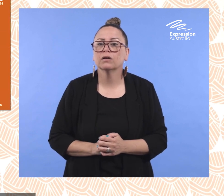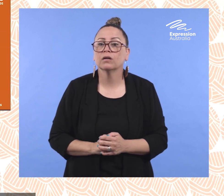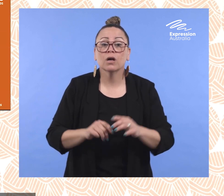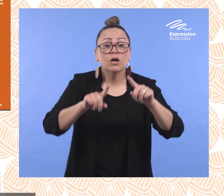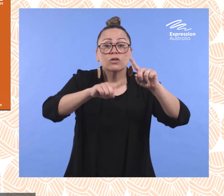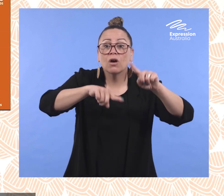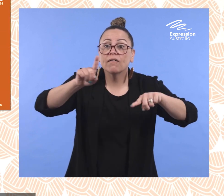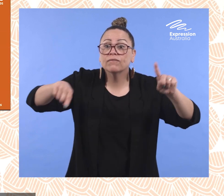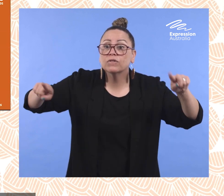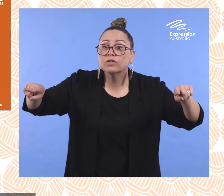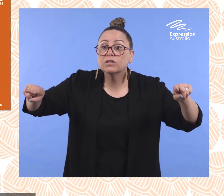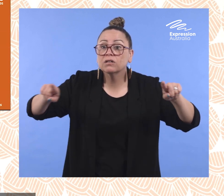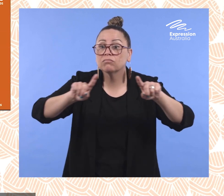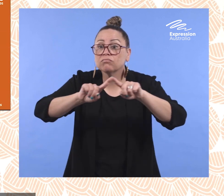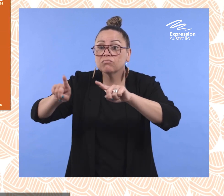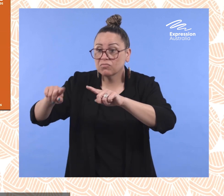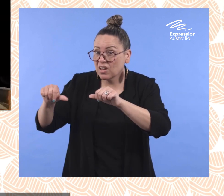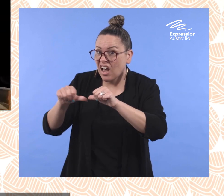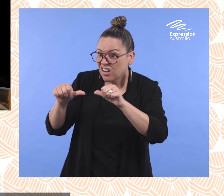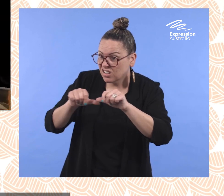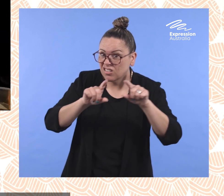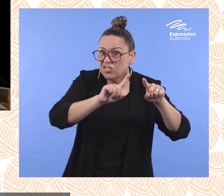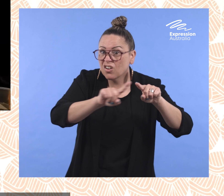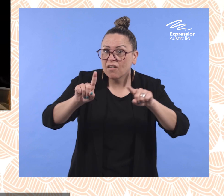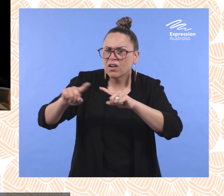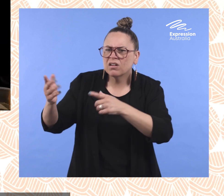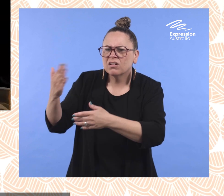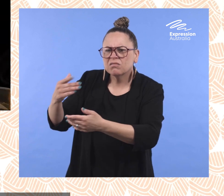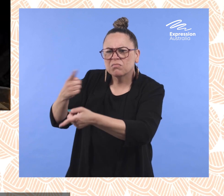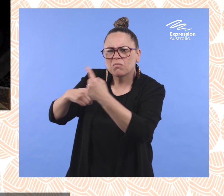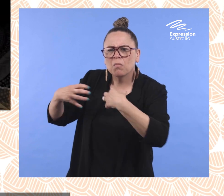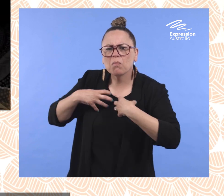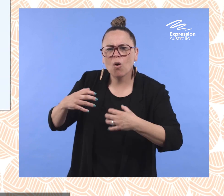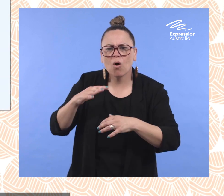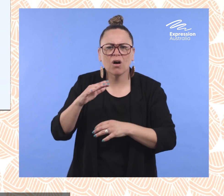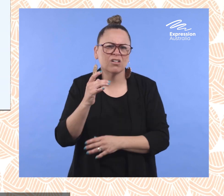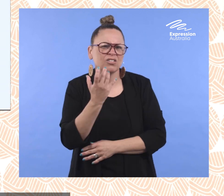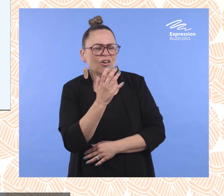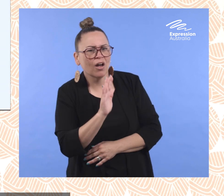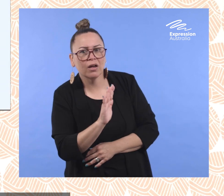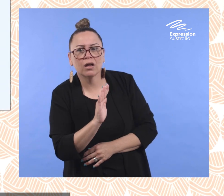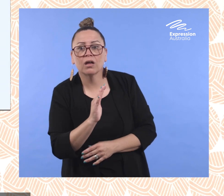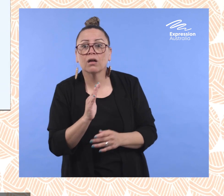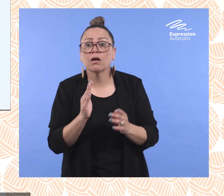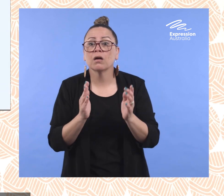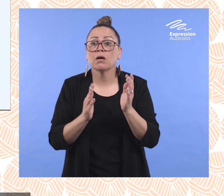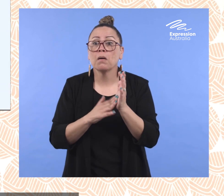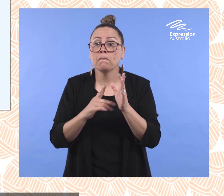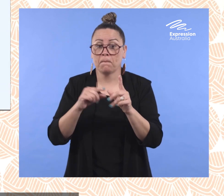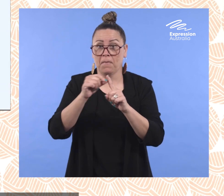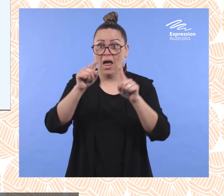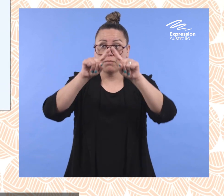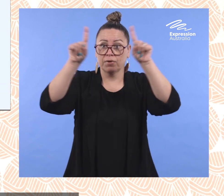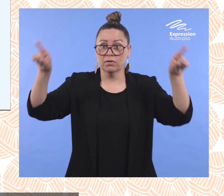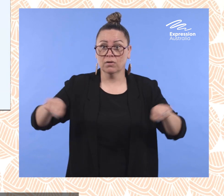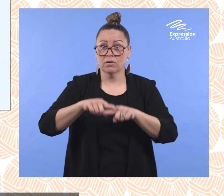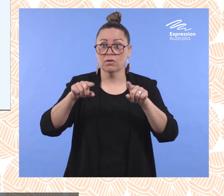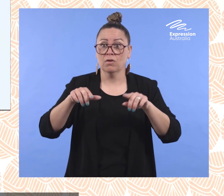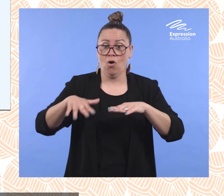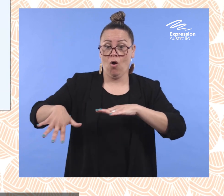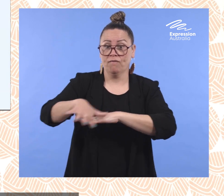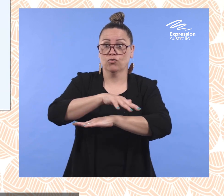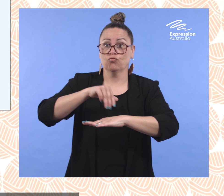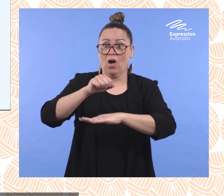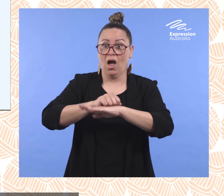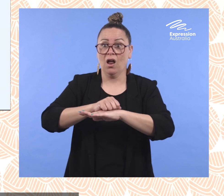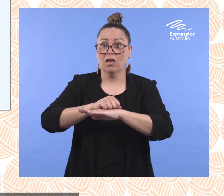Diversity, Aunty Munya. Tell us more about, this map. Well, this is the Indigenous map